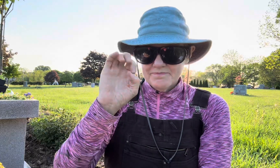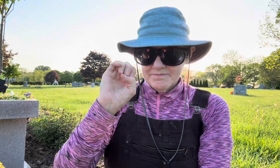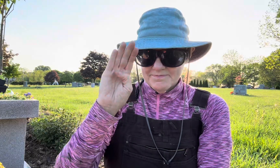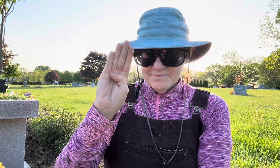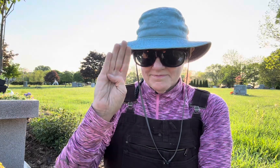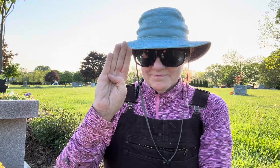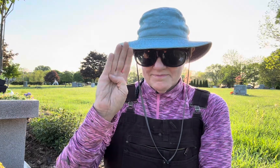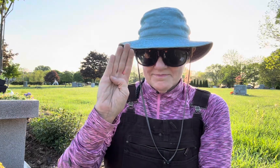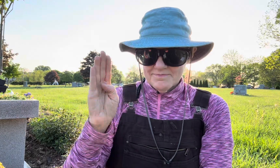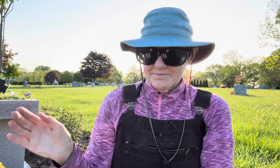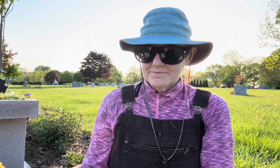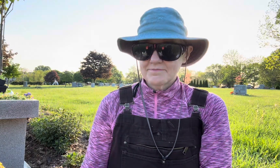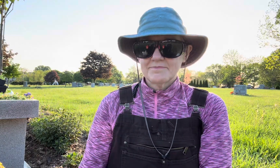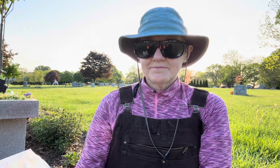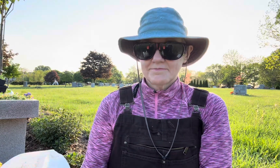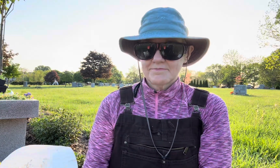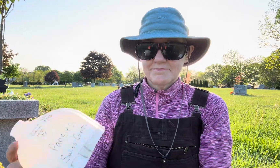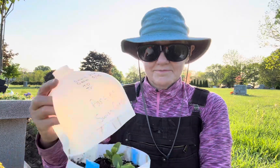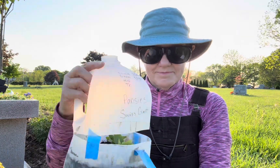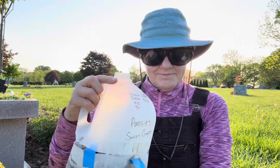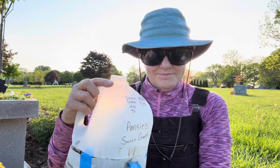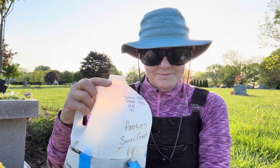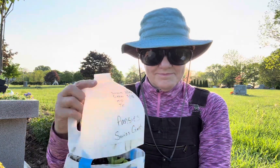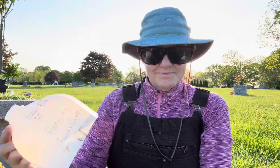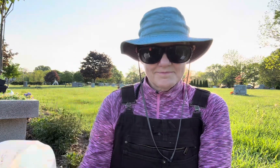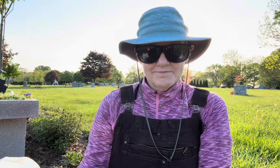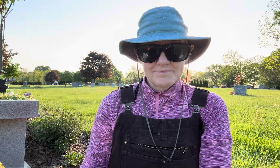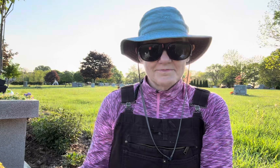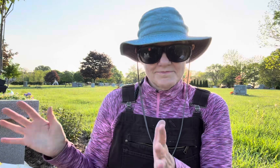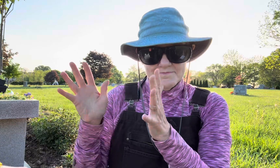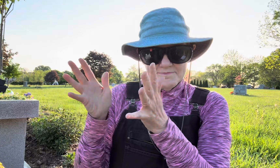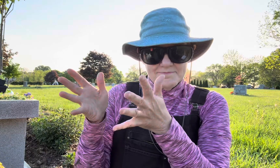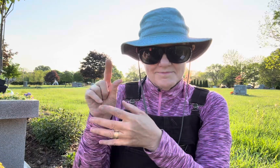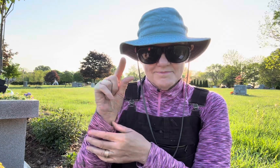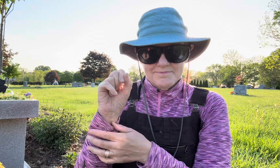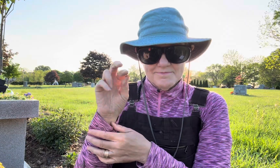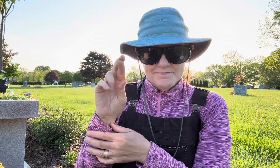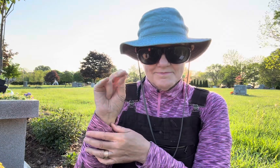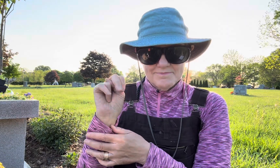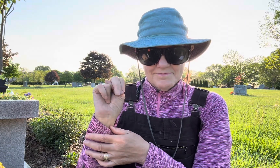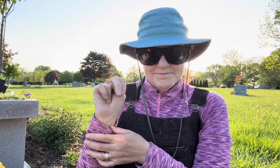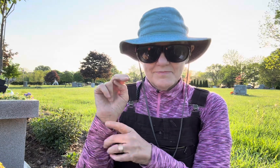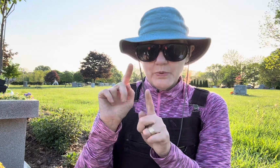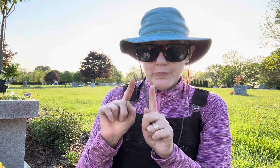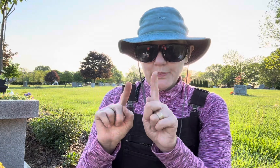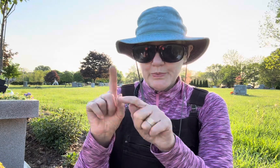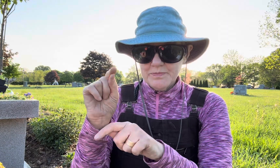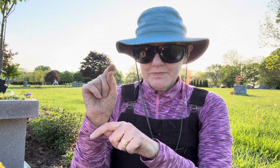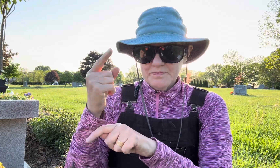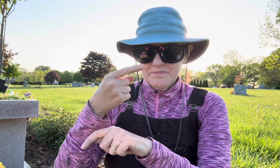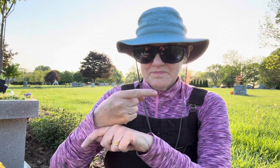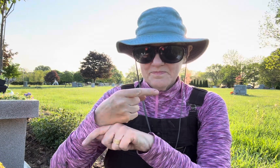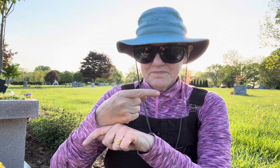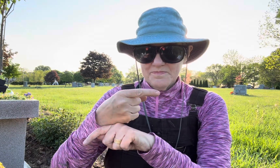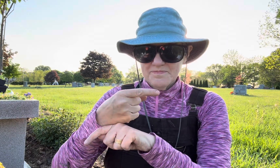I sowed them in late February, closed up the jug and left it out in the garden, and they germinated in